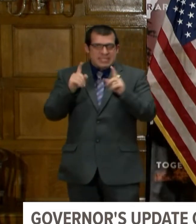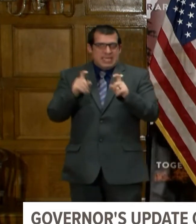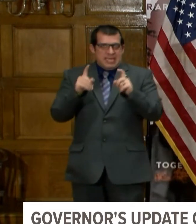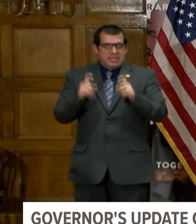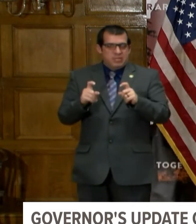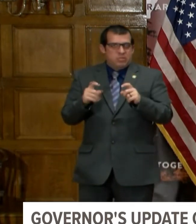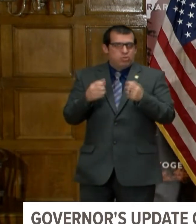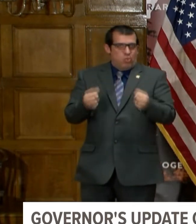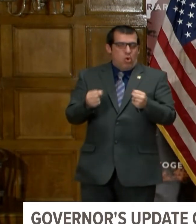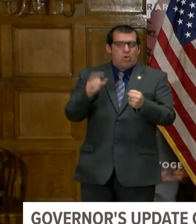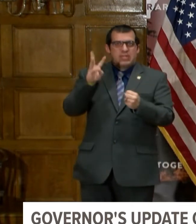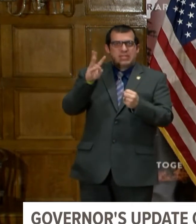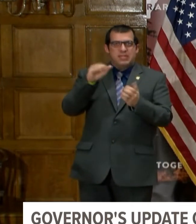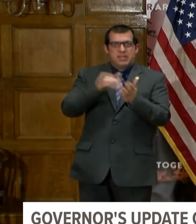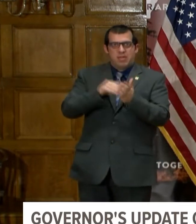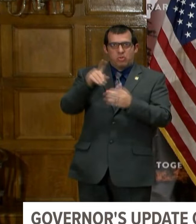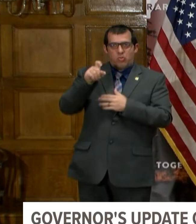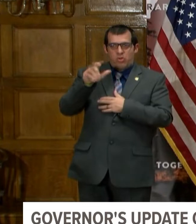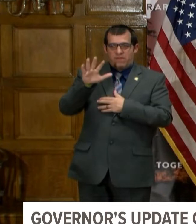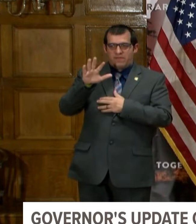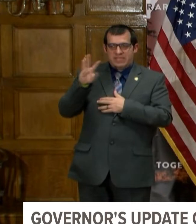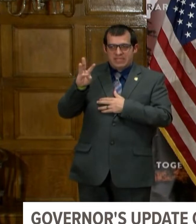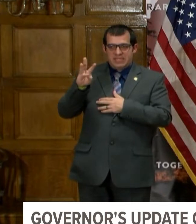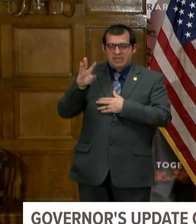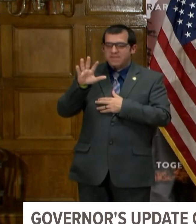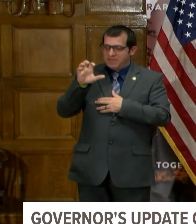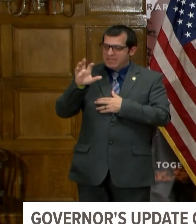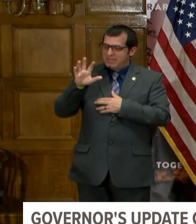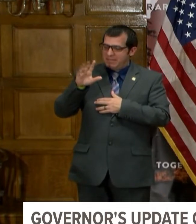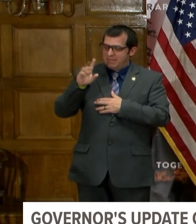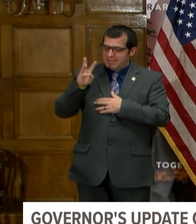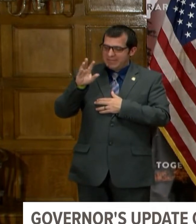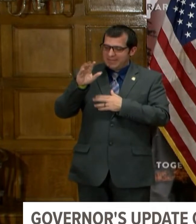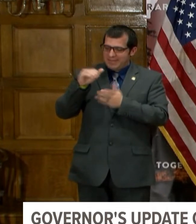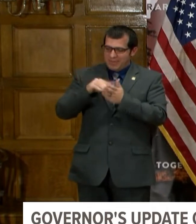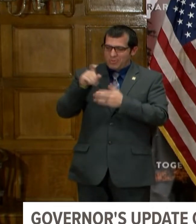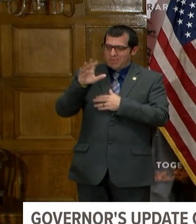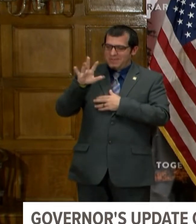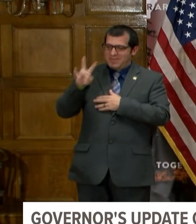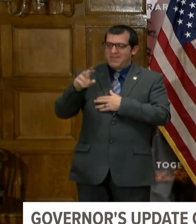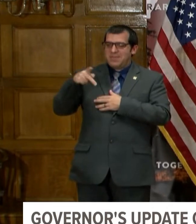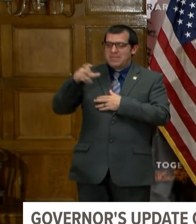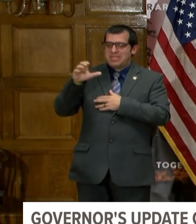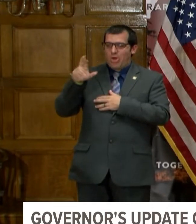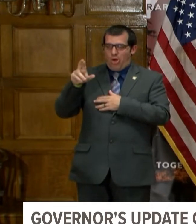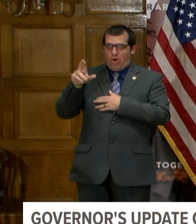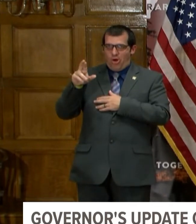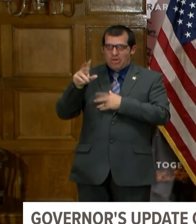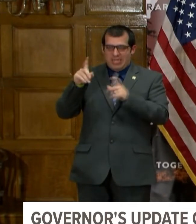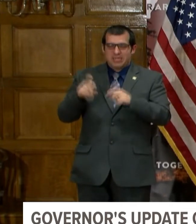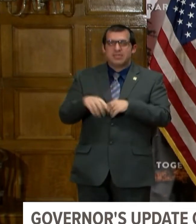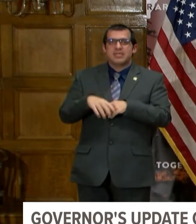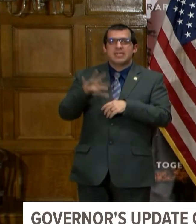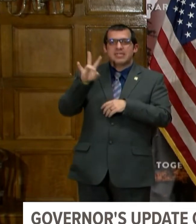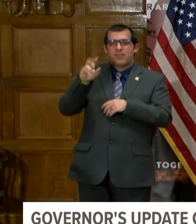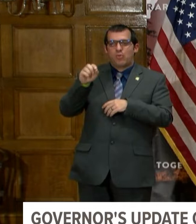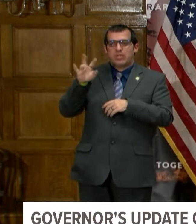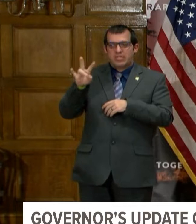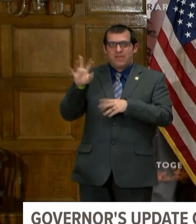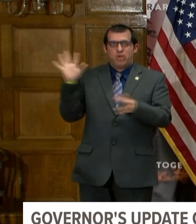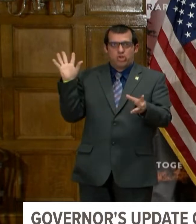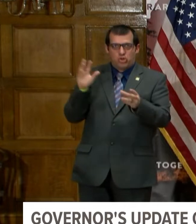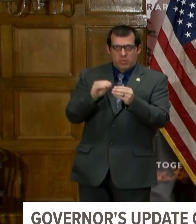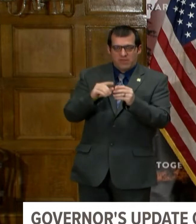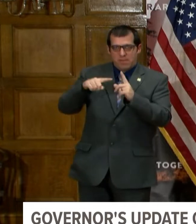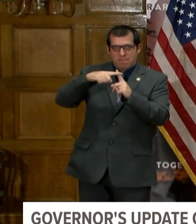with 6,157 PCR tests. We have a 7.7 cumulative positivity rate, and that